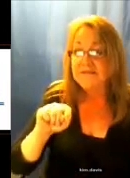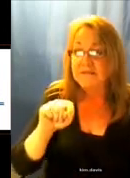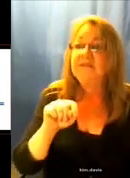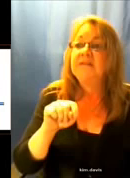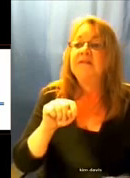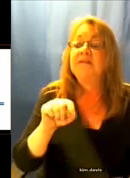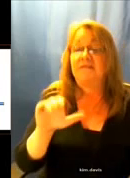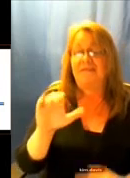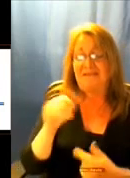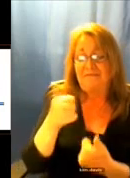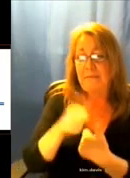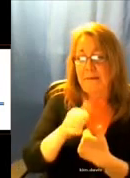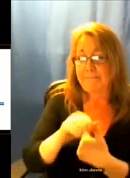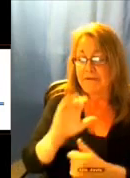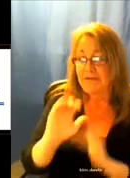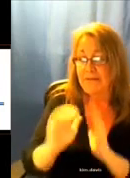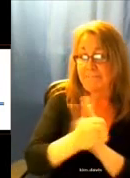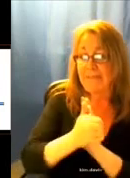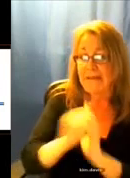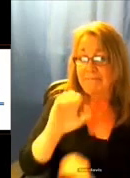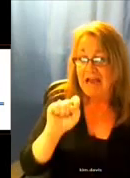Next, moving on to the Fair Housing Act.